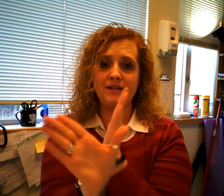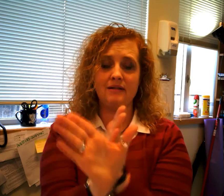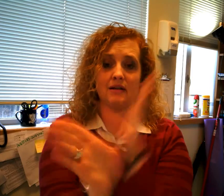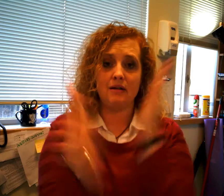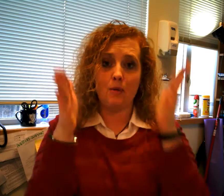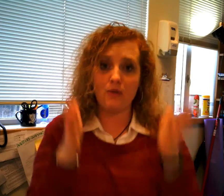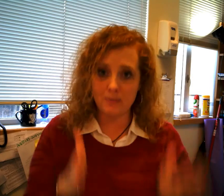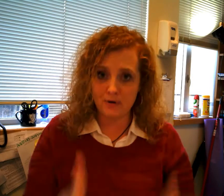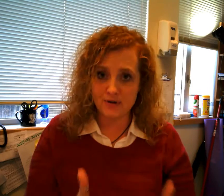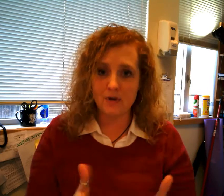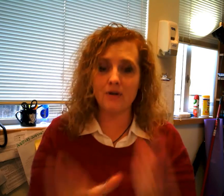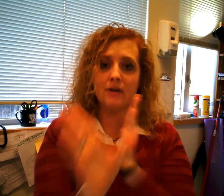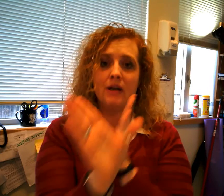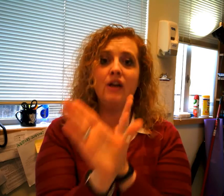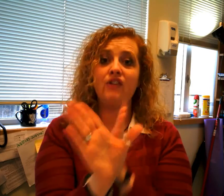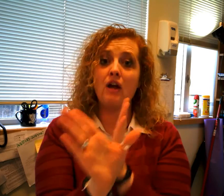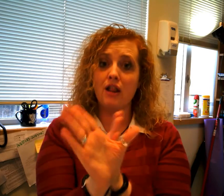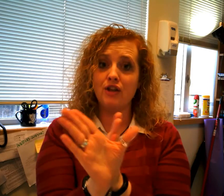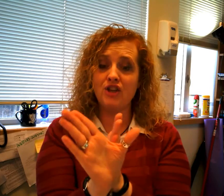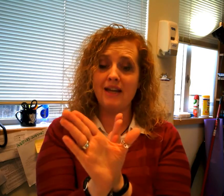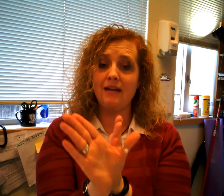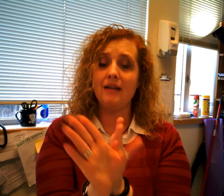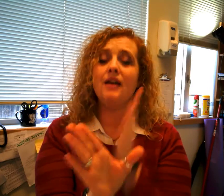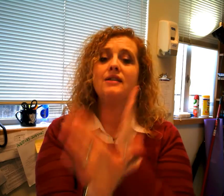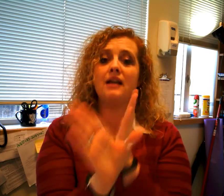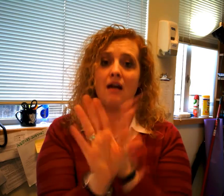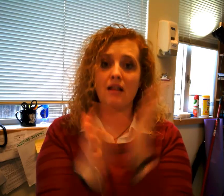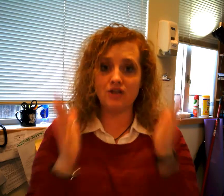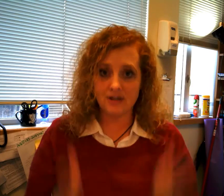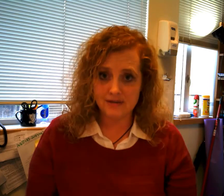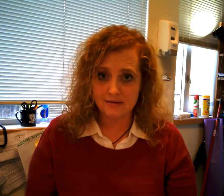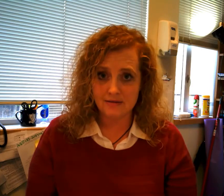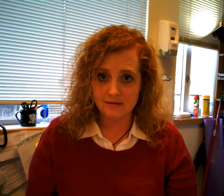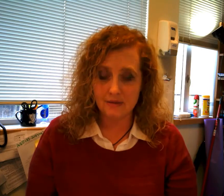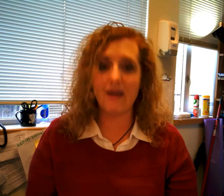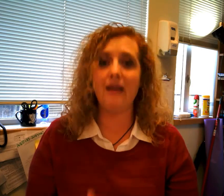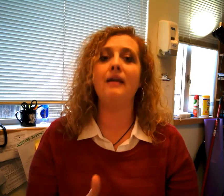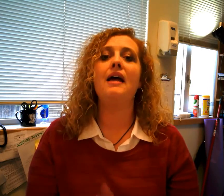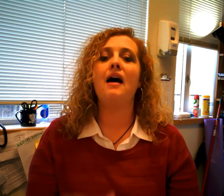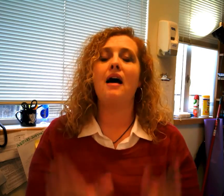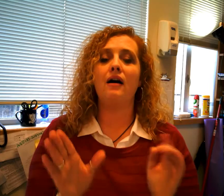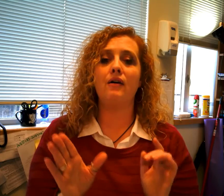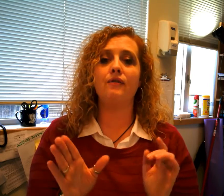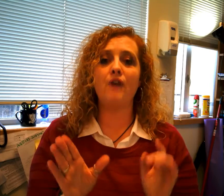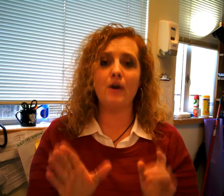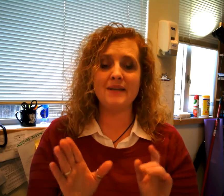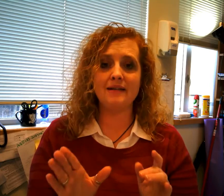Psychologist with a person marker. Psychology, psychologist. Okay?